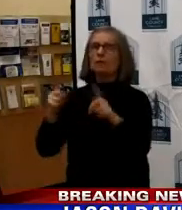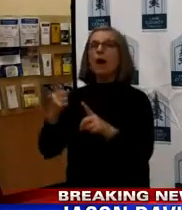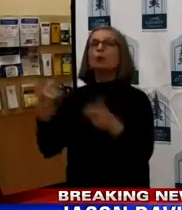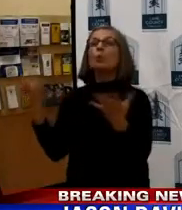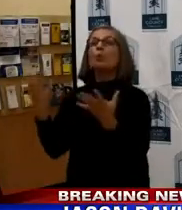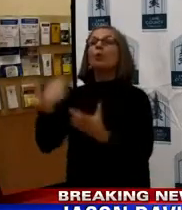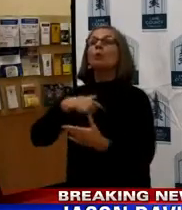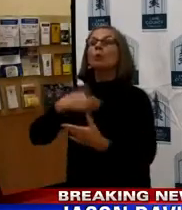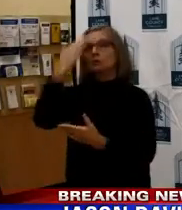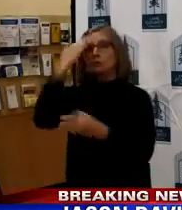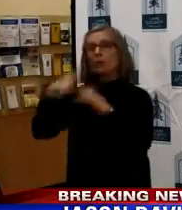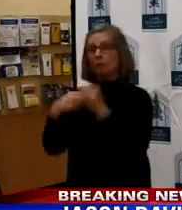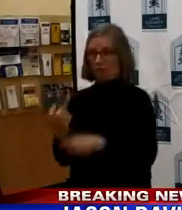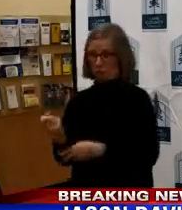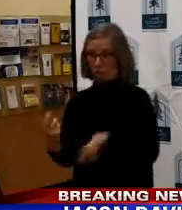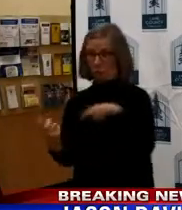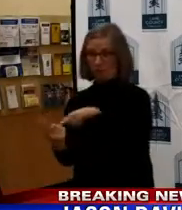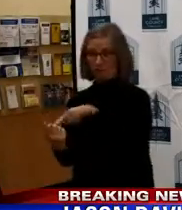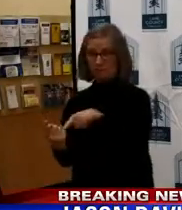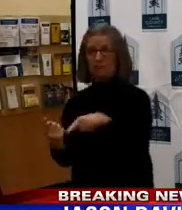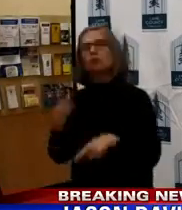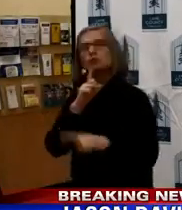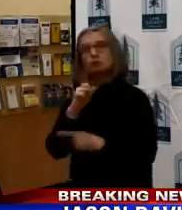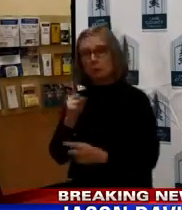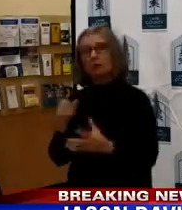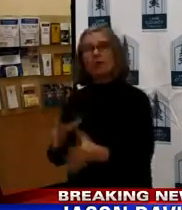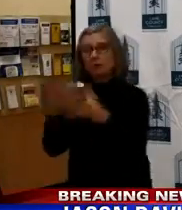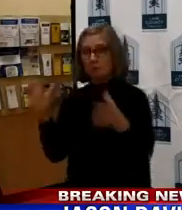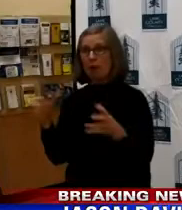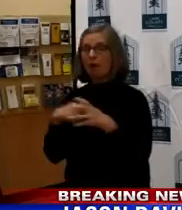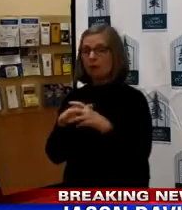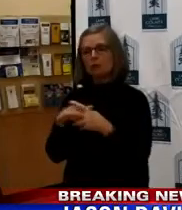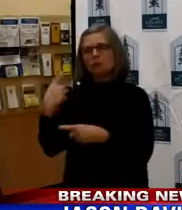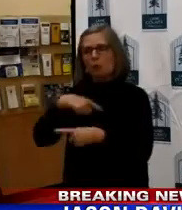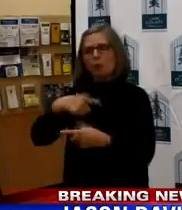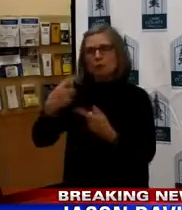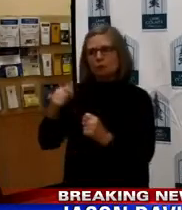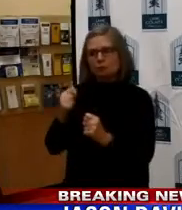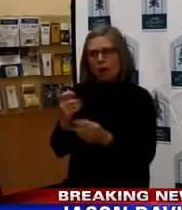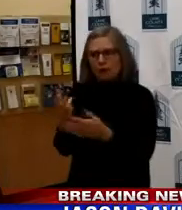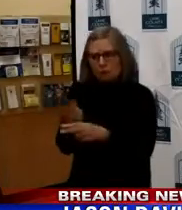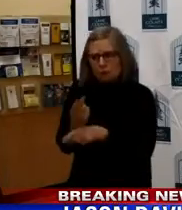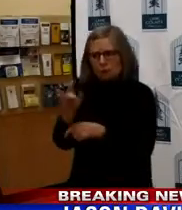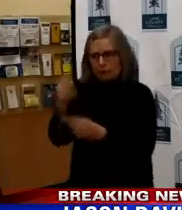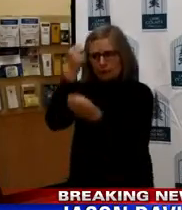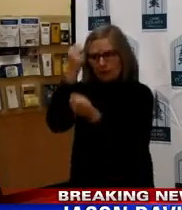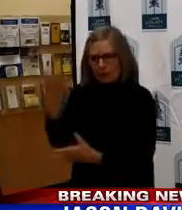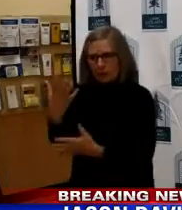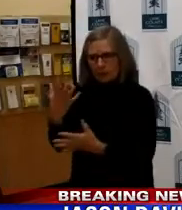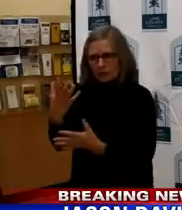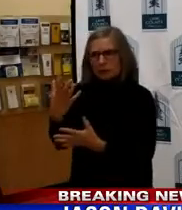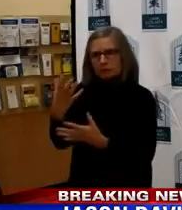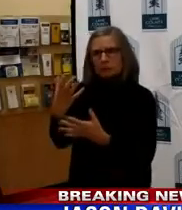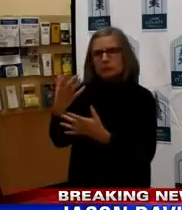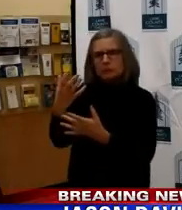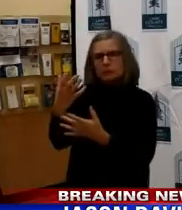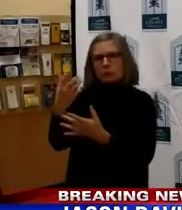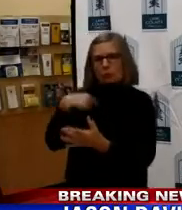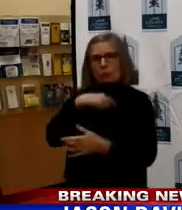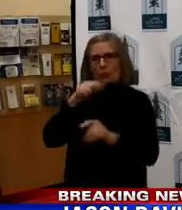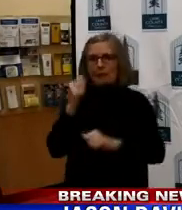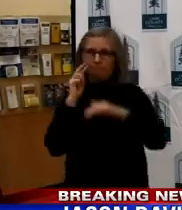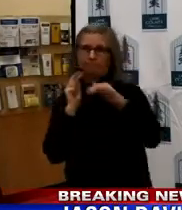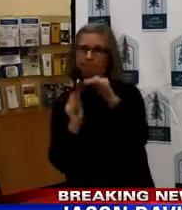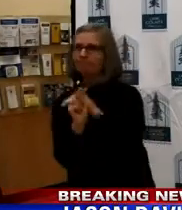with our data team to really try to tease out some of those points and make some information as we get more and more cases available to the public and